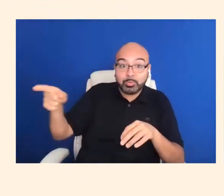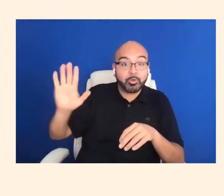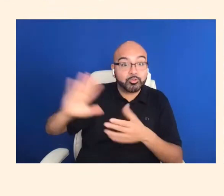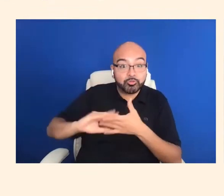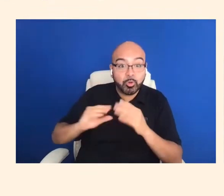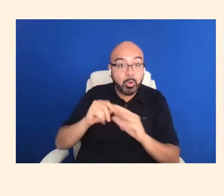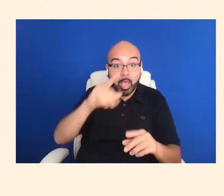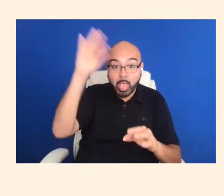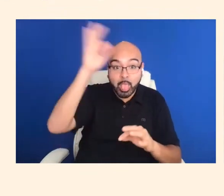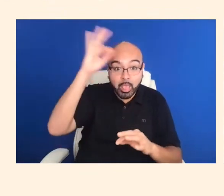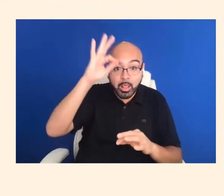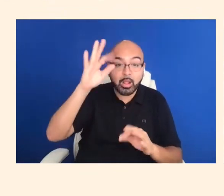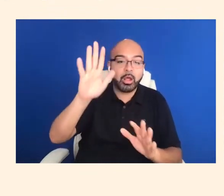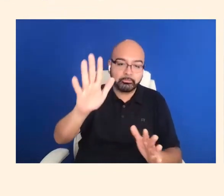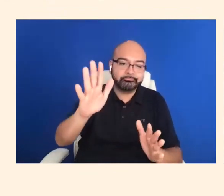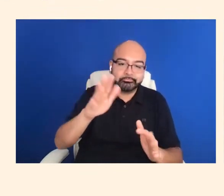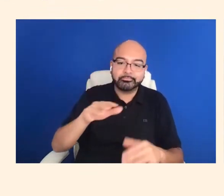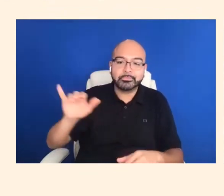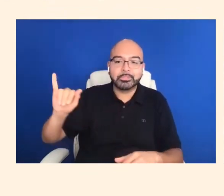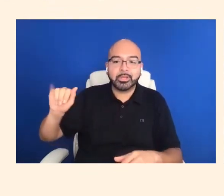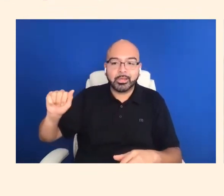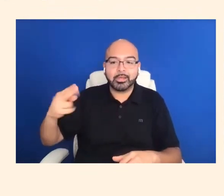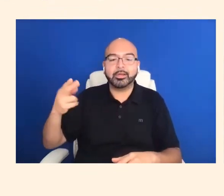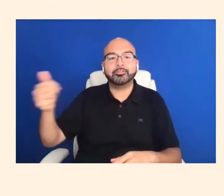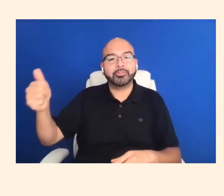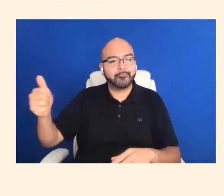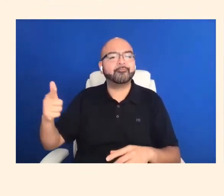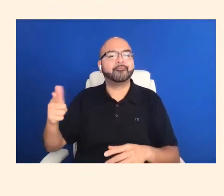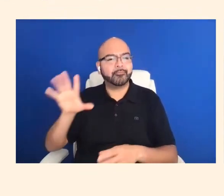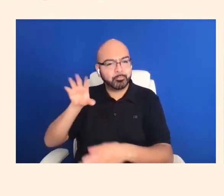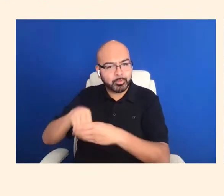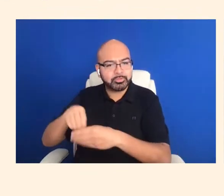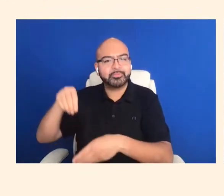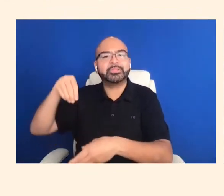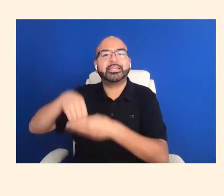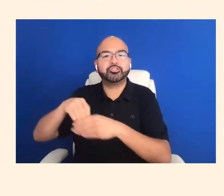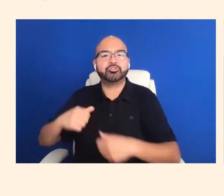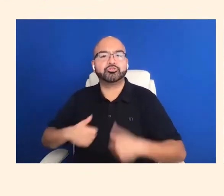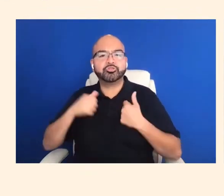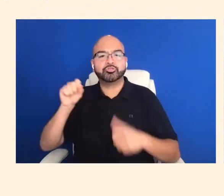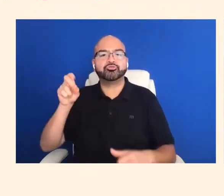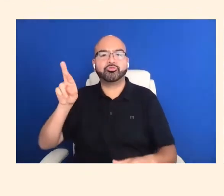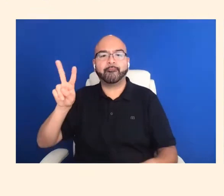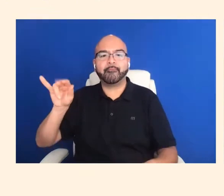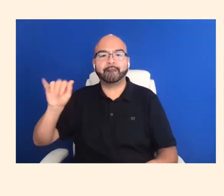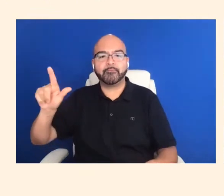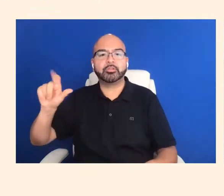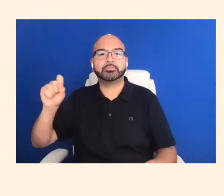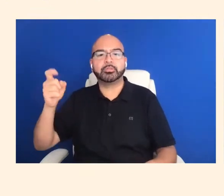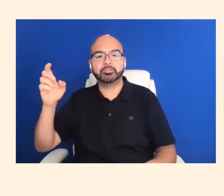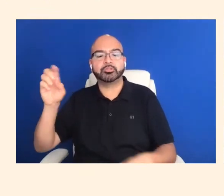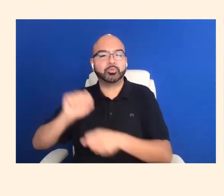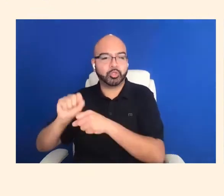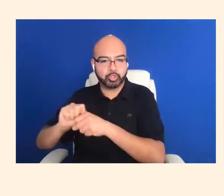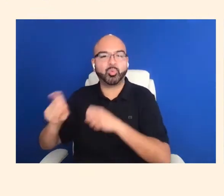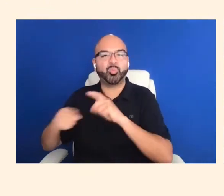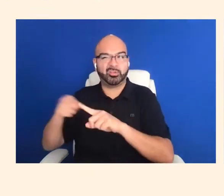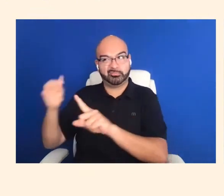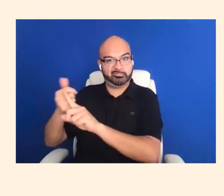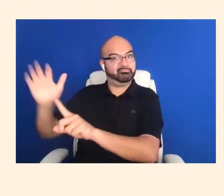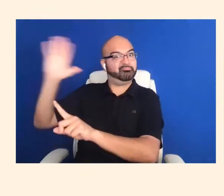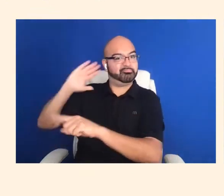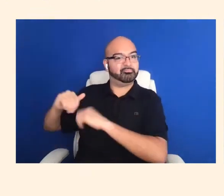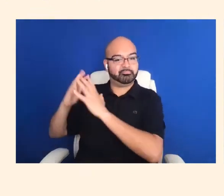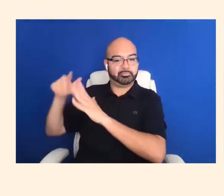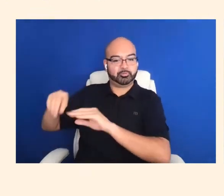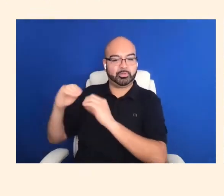Aya was engaging in survival sex work. She was a sex worker when she started this organization. She used money that she made